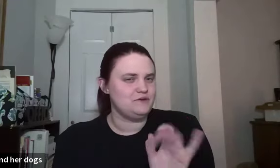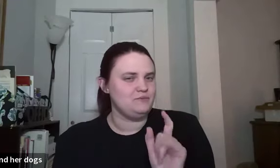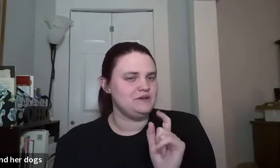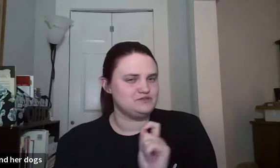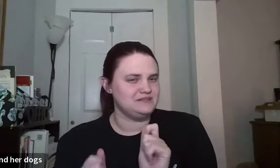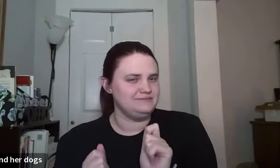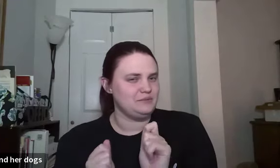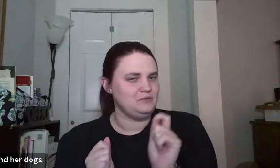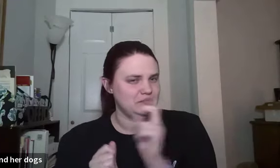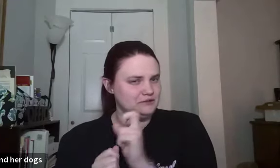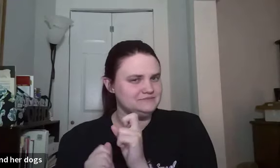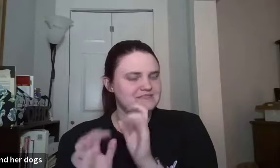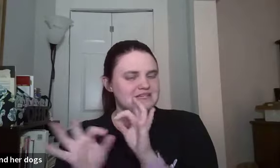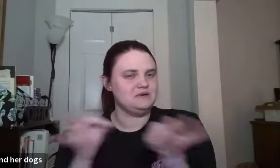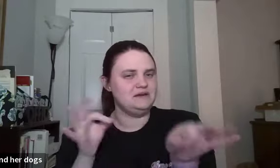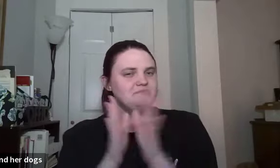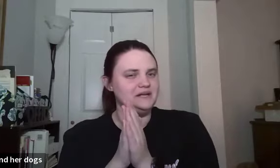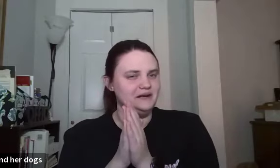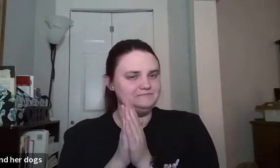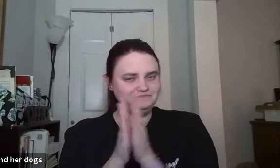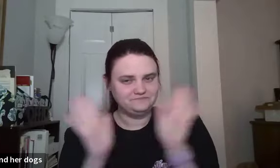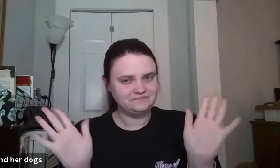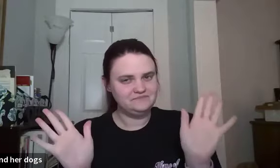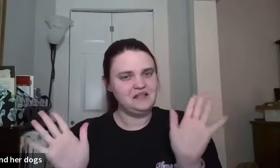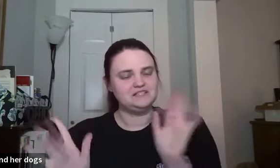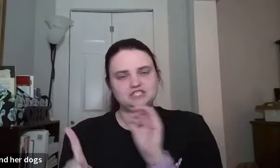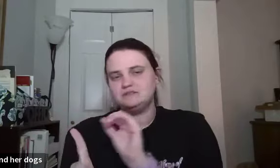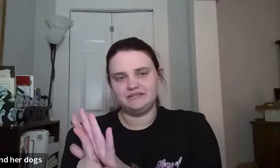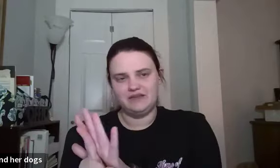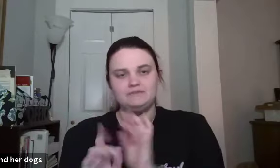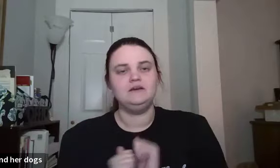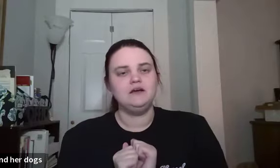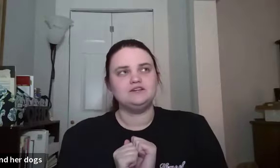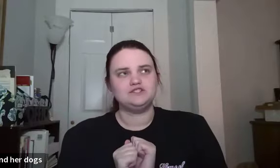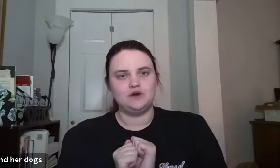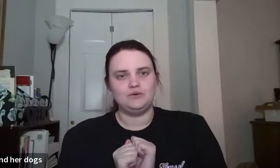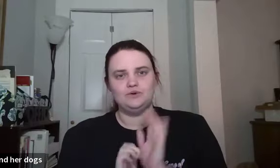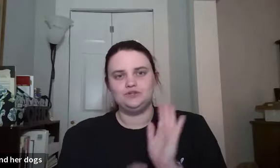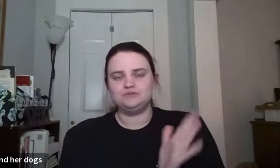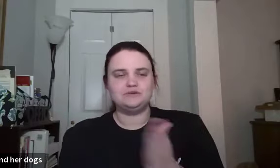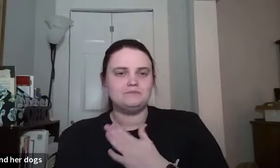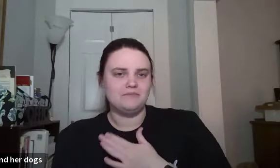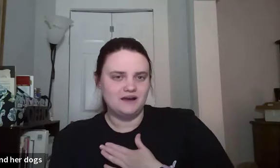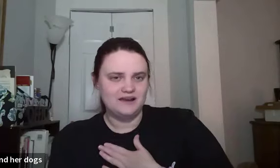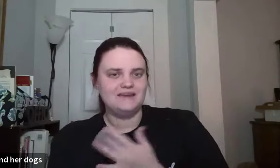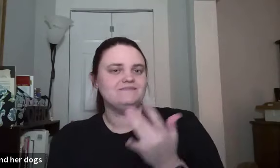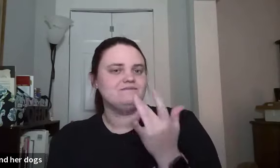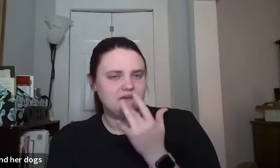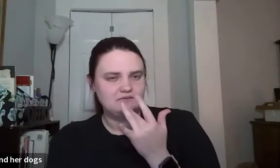very interesting, probably weird to explain, but just a little bit of that. So you would do my